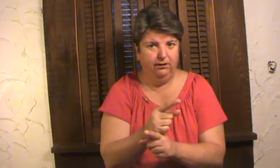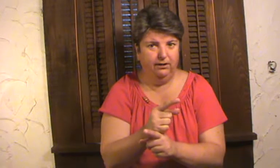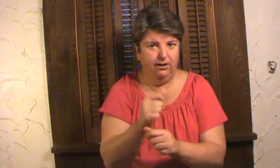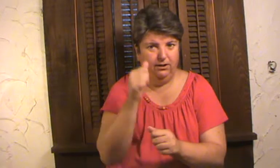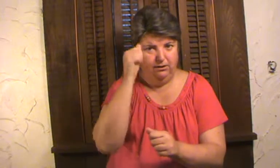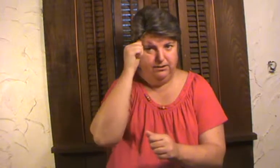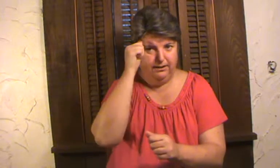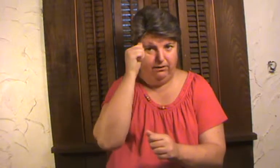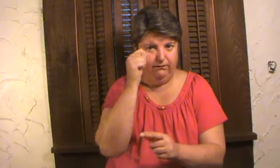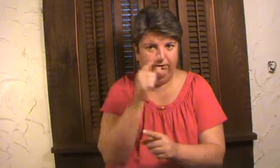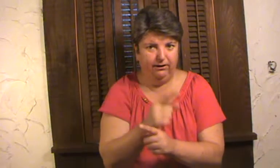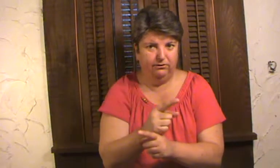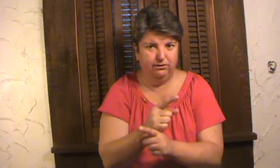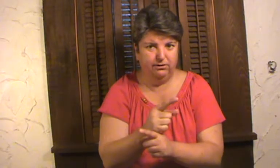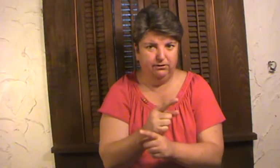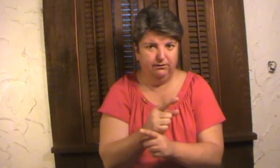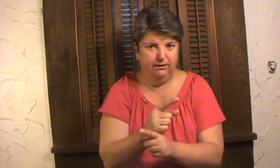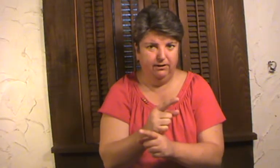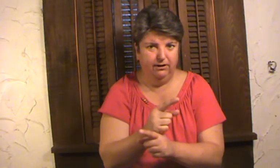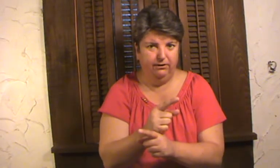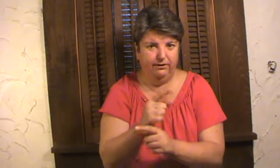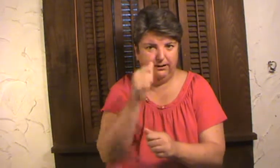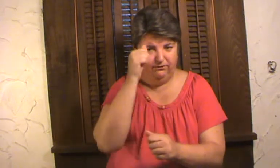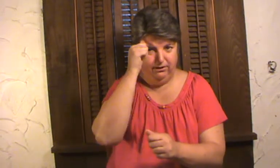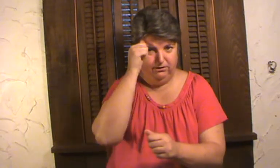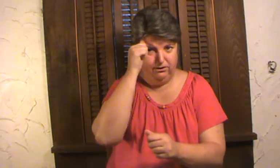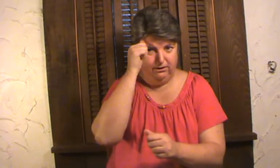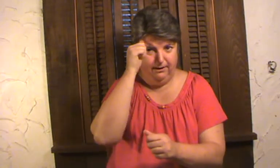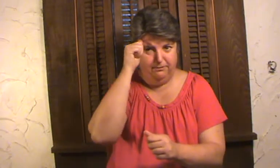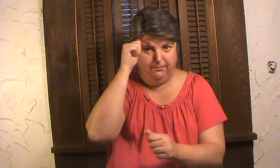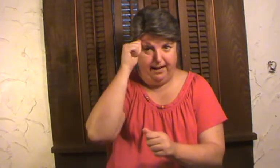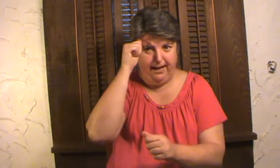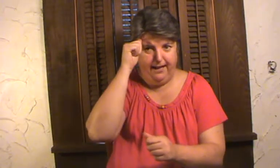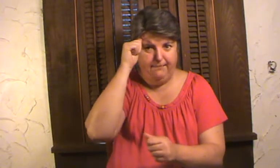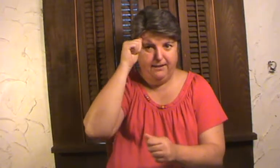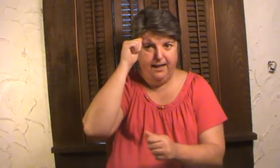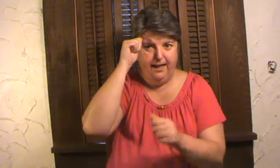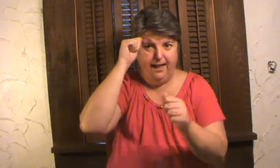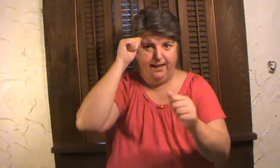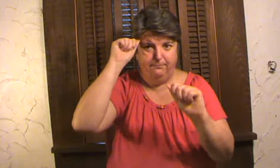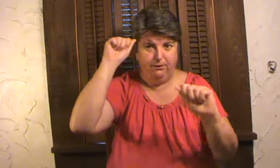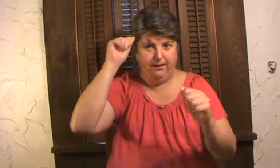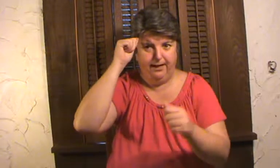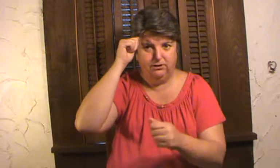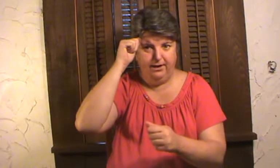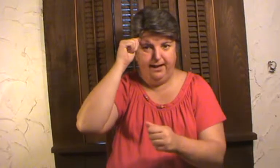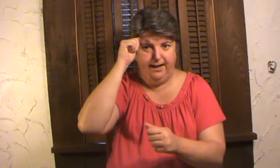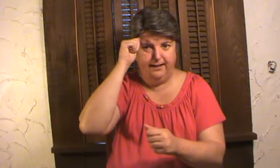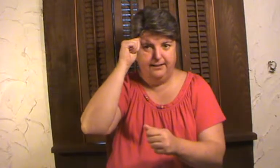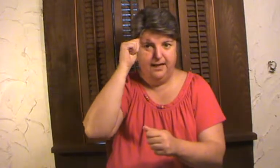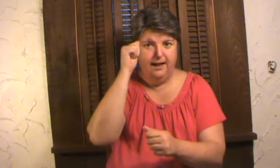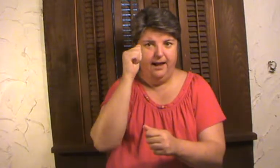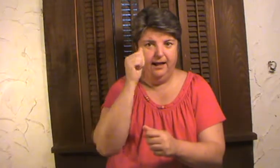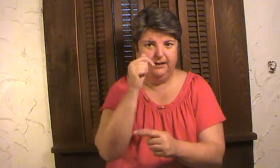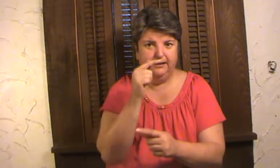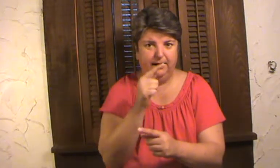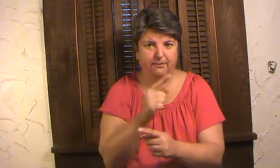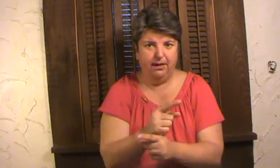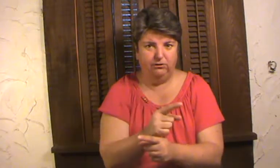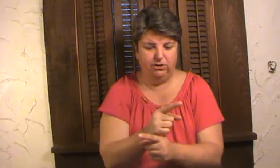and then you stick out your fingers, your index finger. So it comes from an A hand, both hands are A hands, and it comes out to